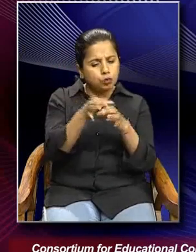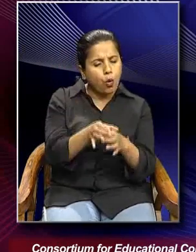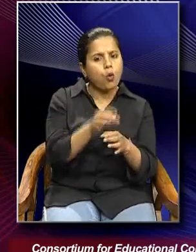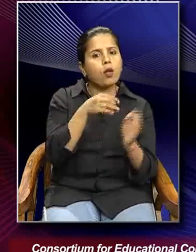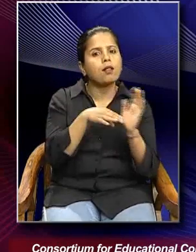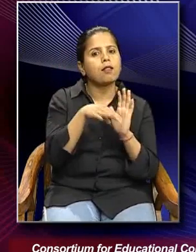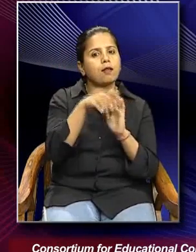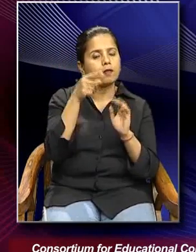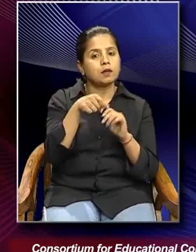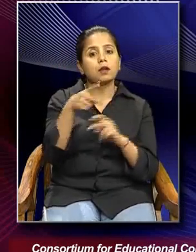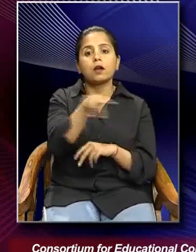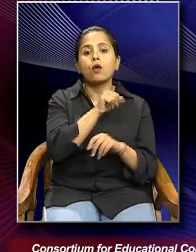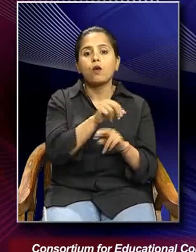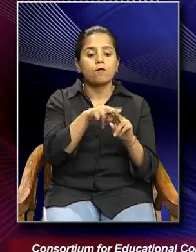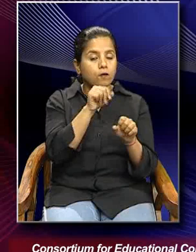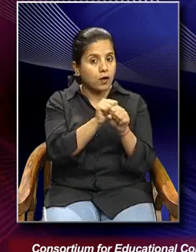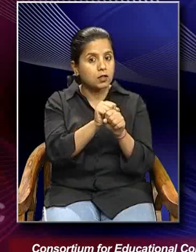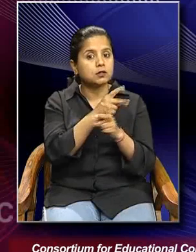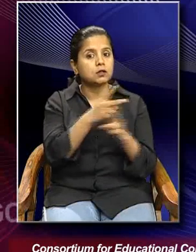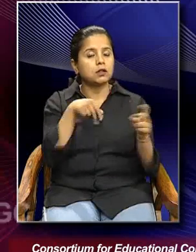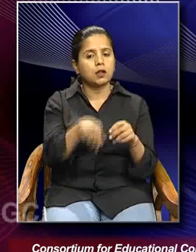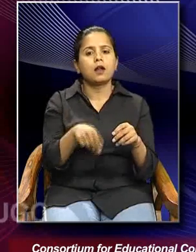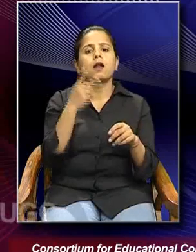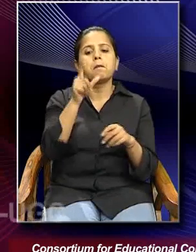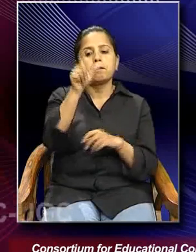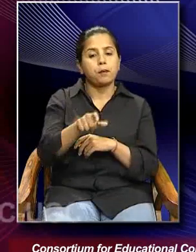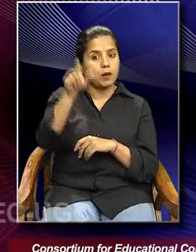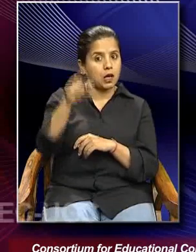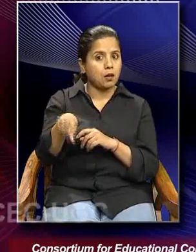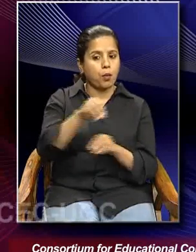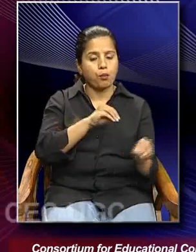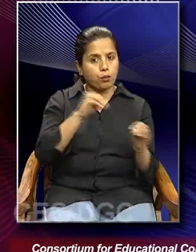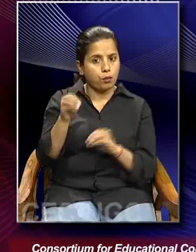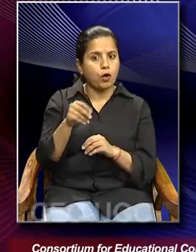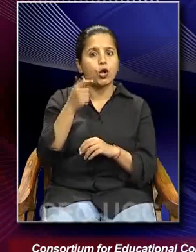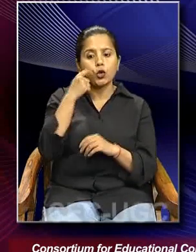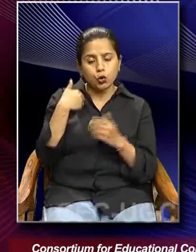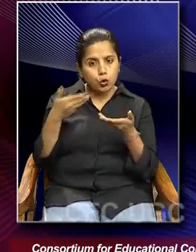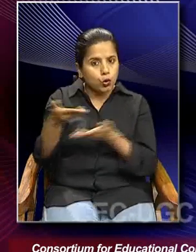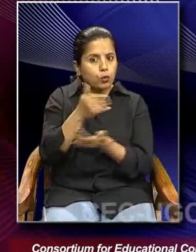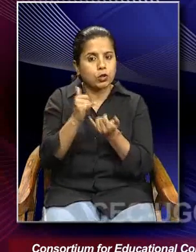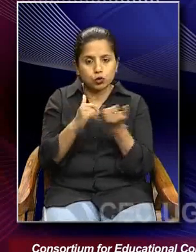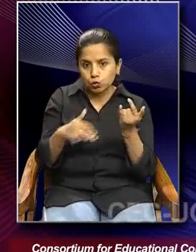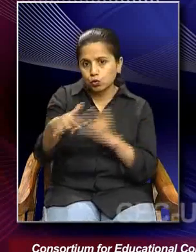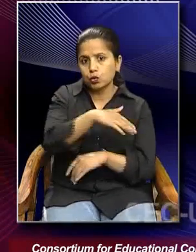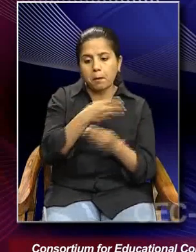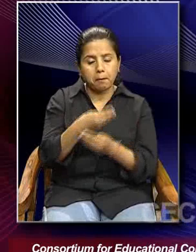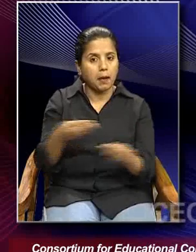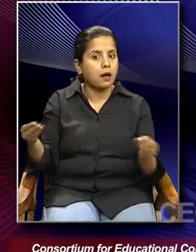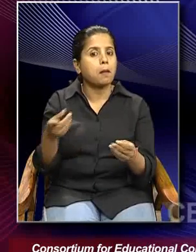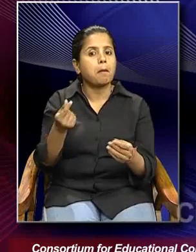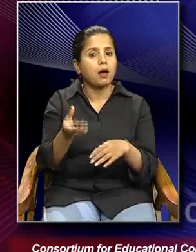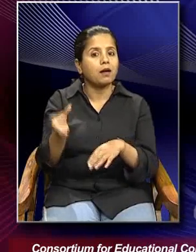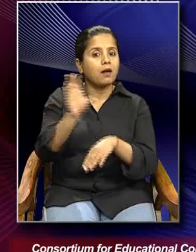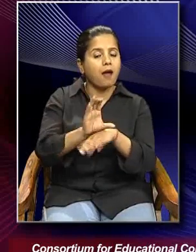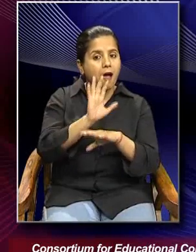as a function of migration capabilities. Individual mobilize human, social, and material capital in order to